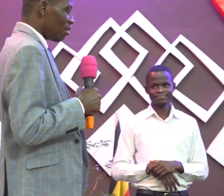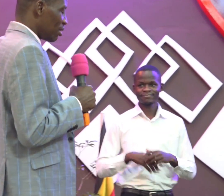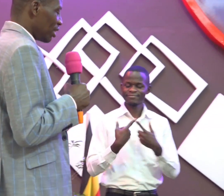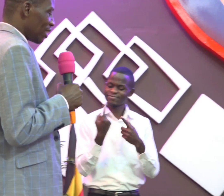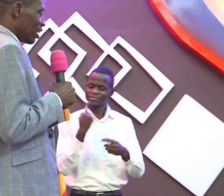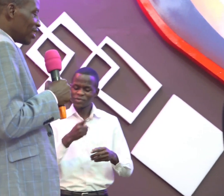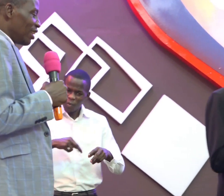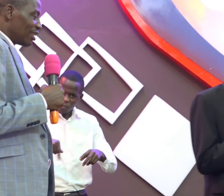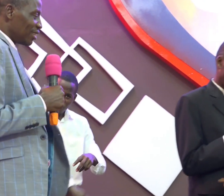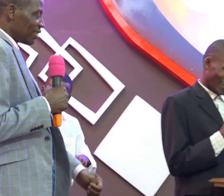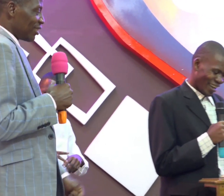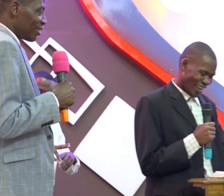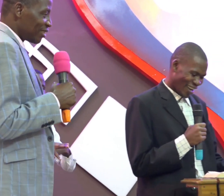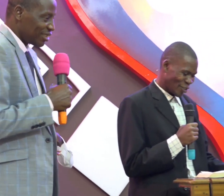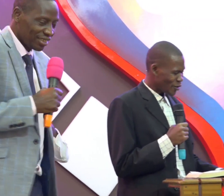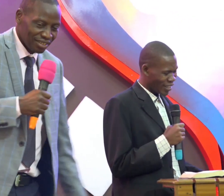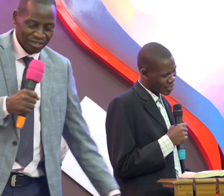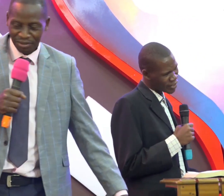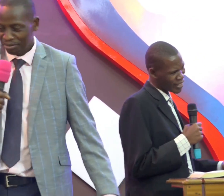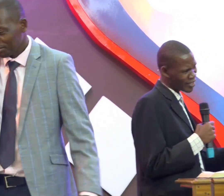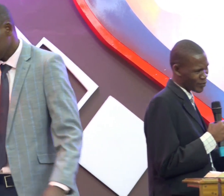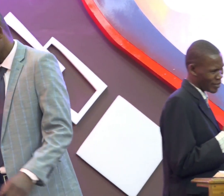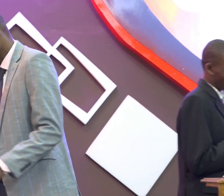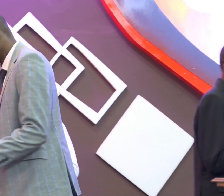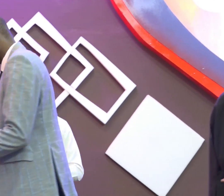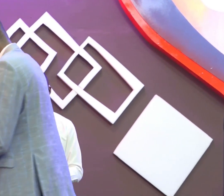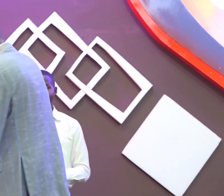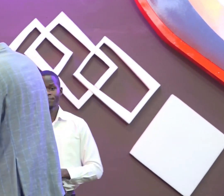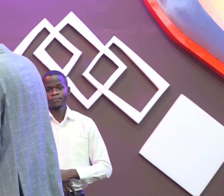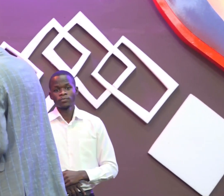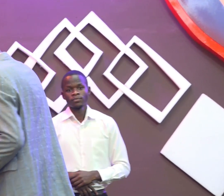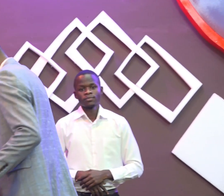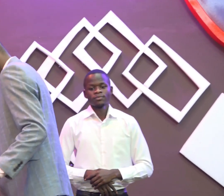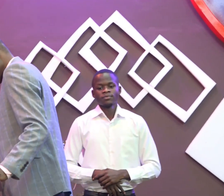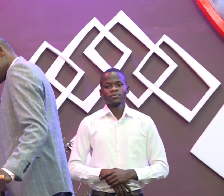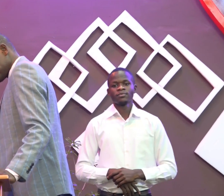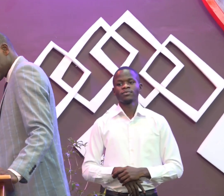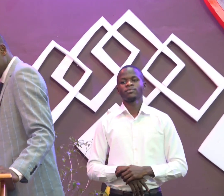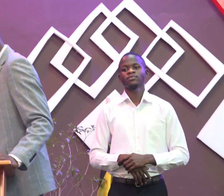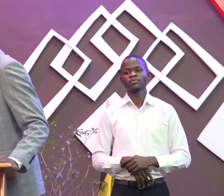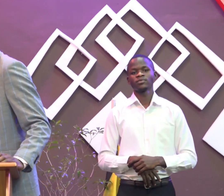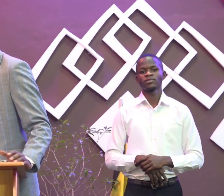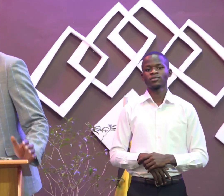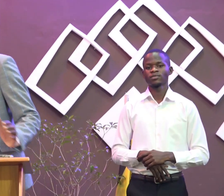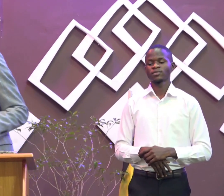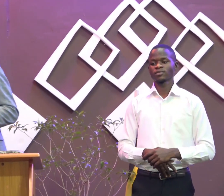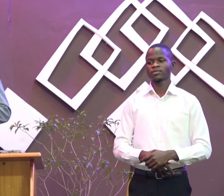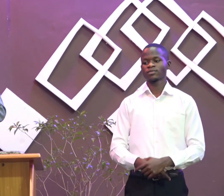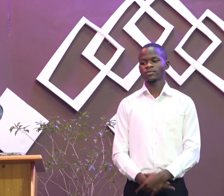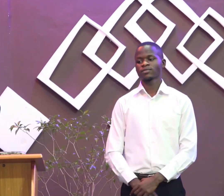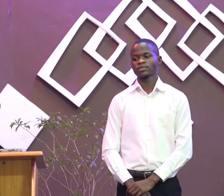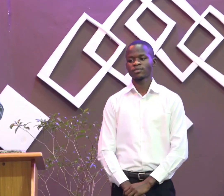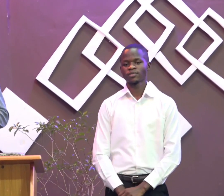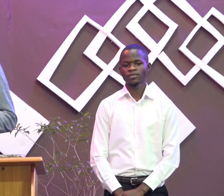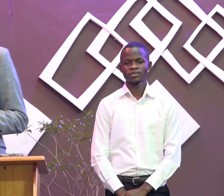natambula ne ngenda. I told her she sent me and I went, but maybe because I walked slowly,